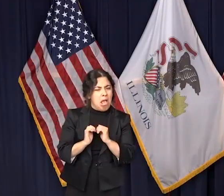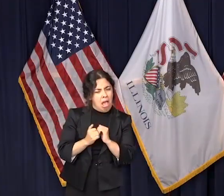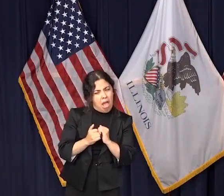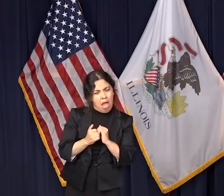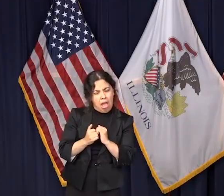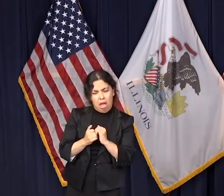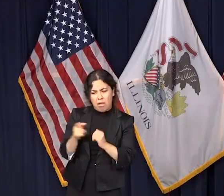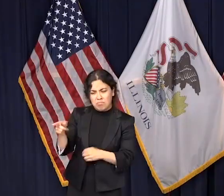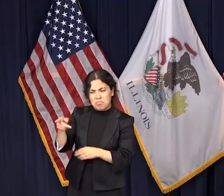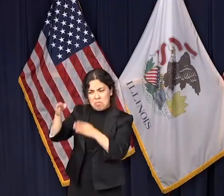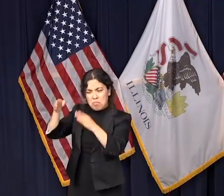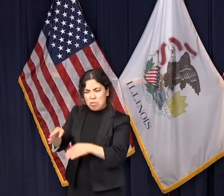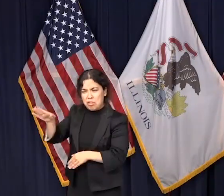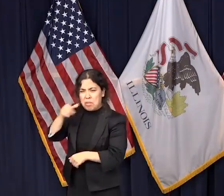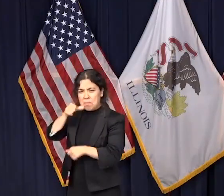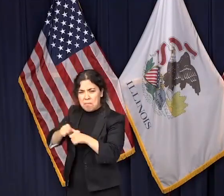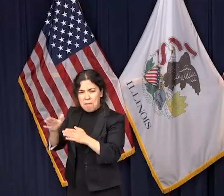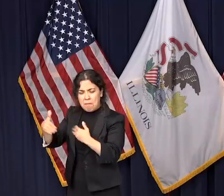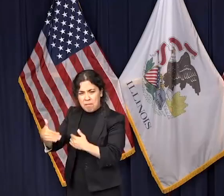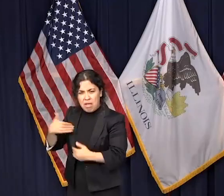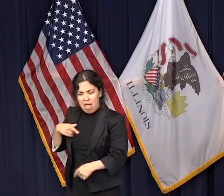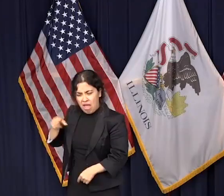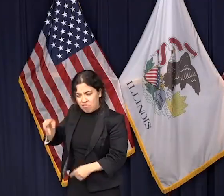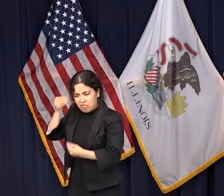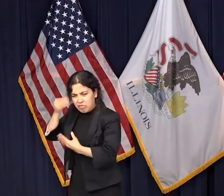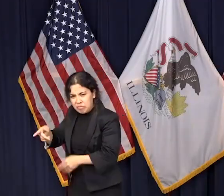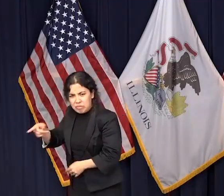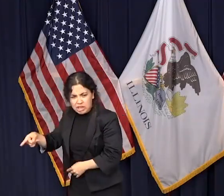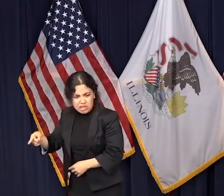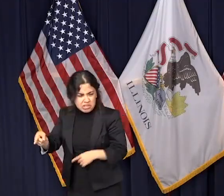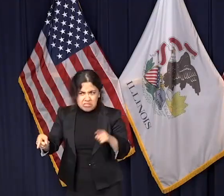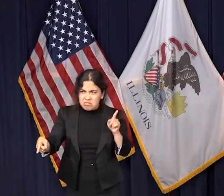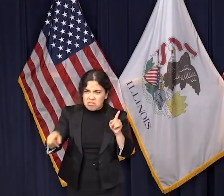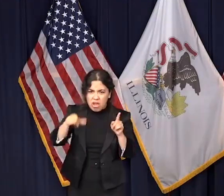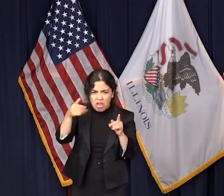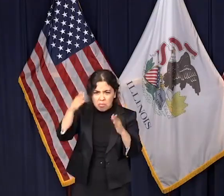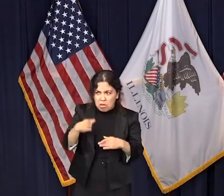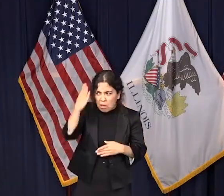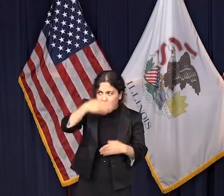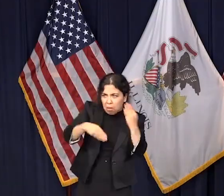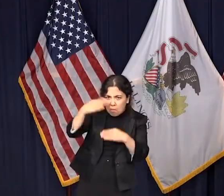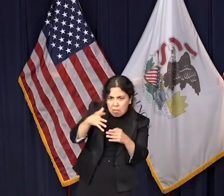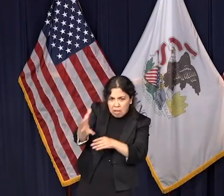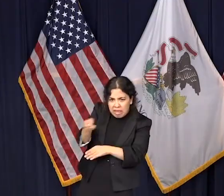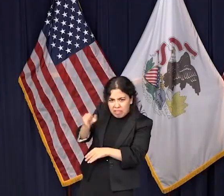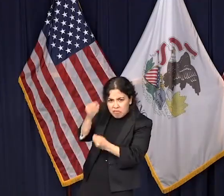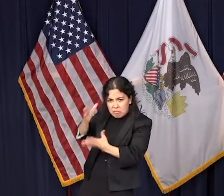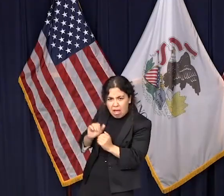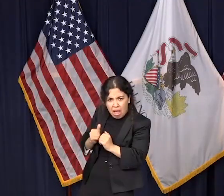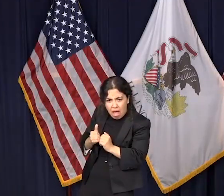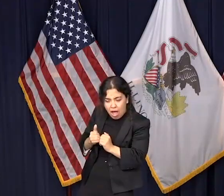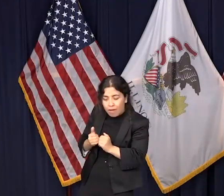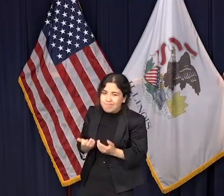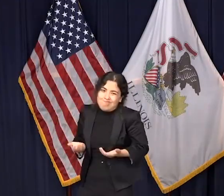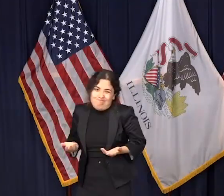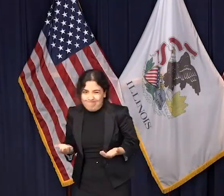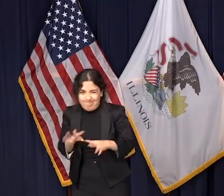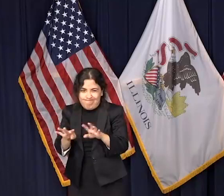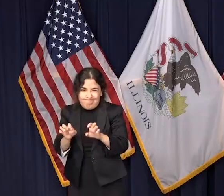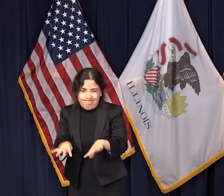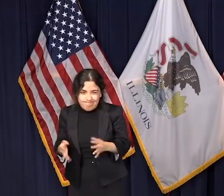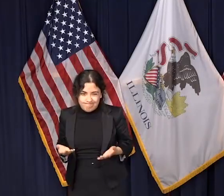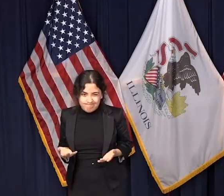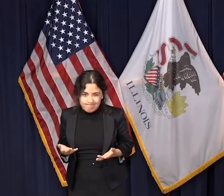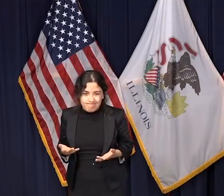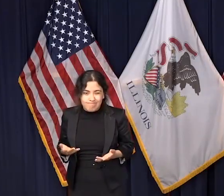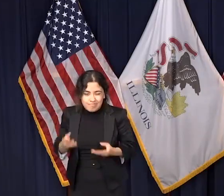somebody, I'm not sure. And so again, this is there's a lot of federal investigation going on, and I'm hopeful